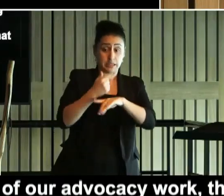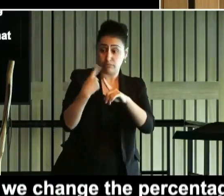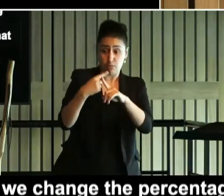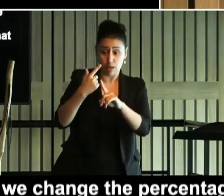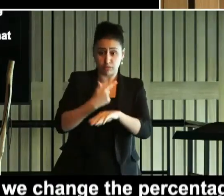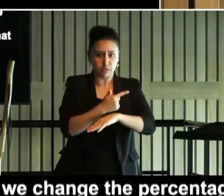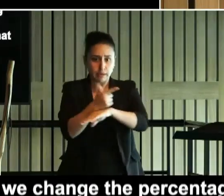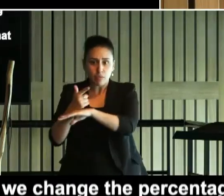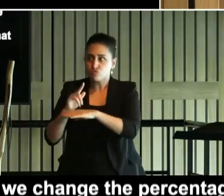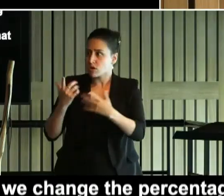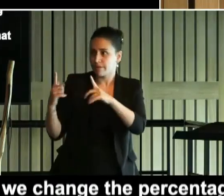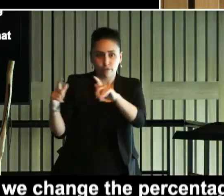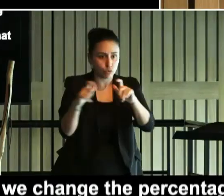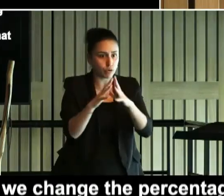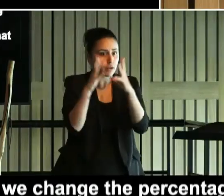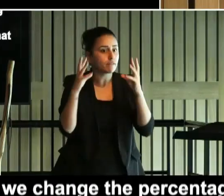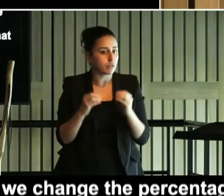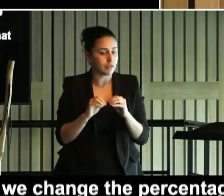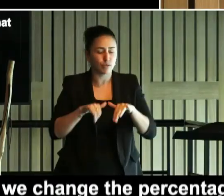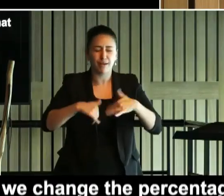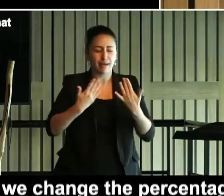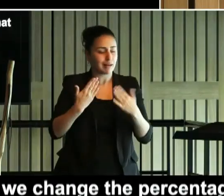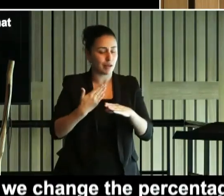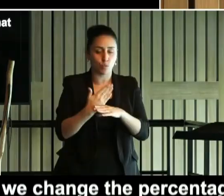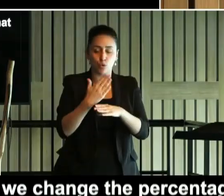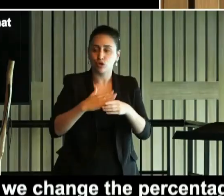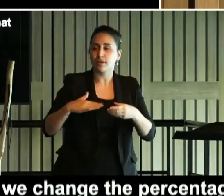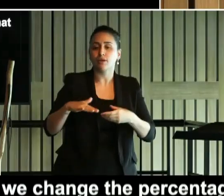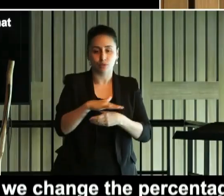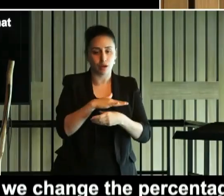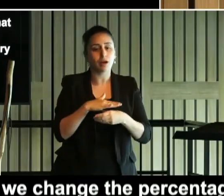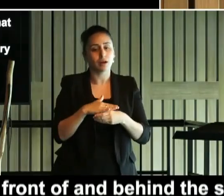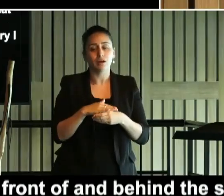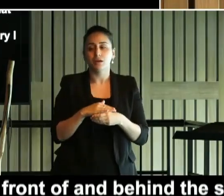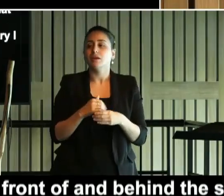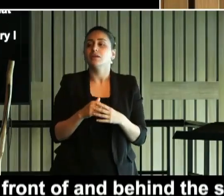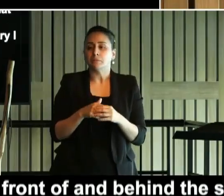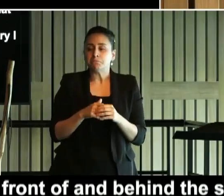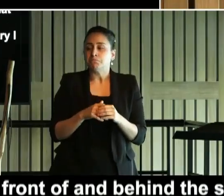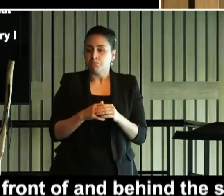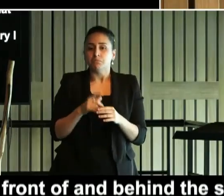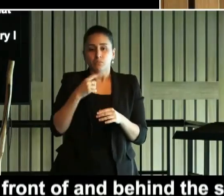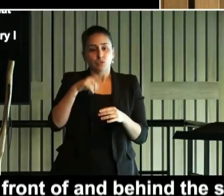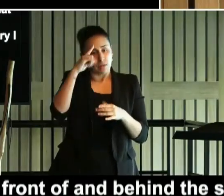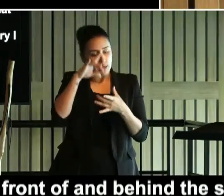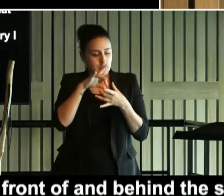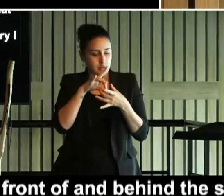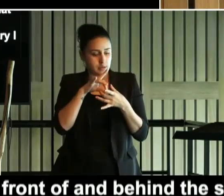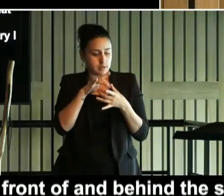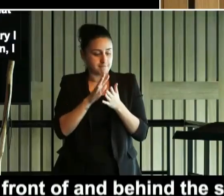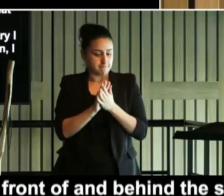industry, I think. And to just close on answering your question, I think the relationship between